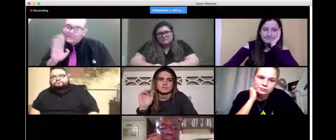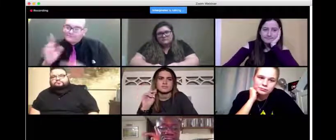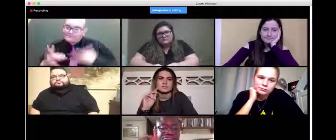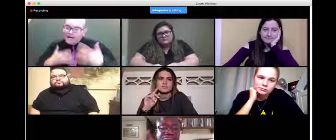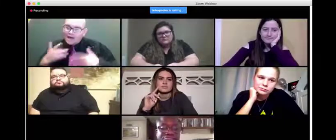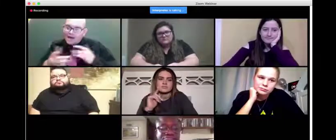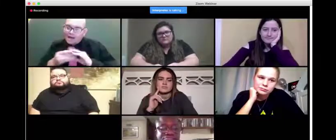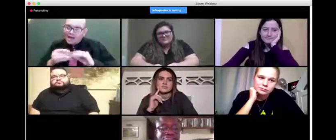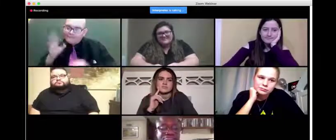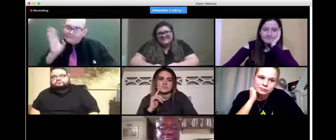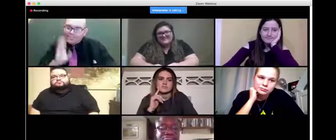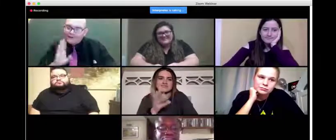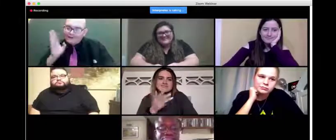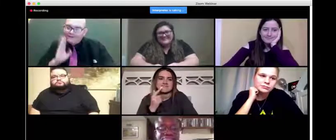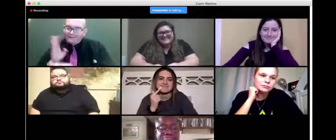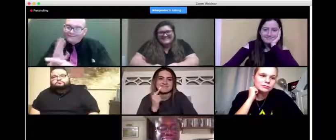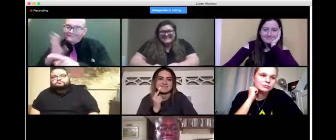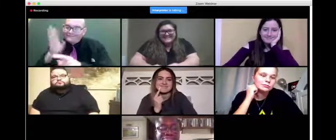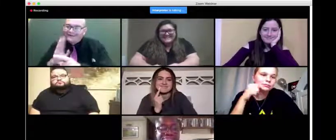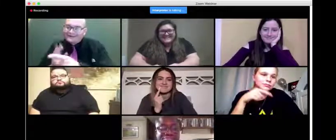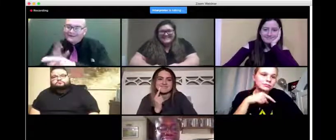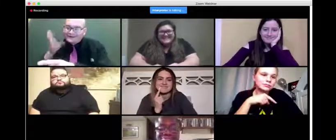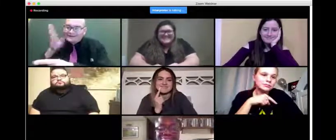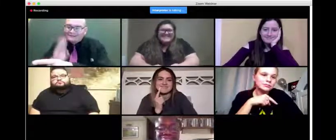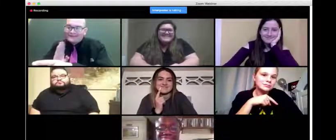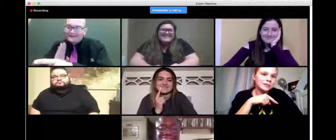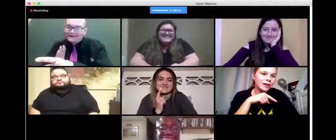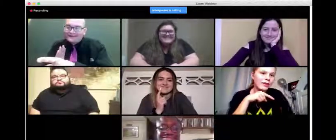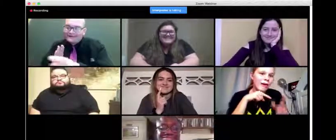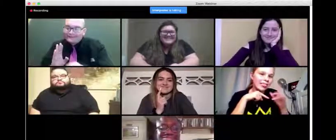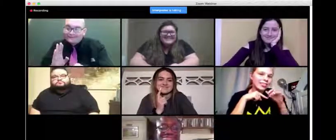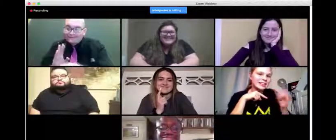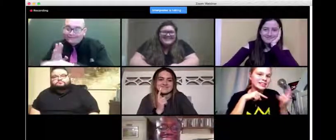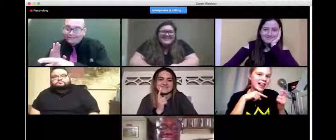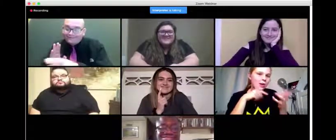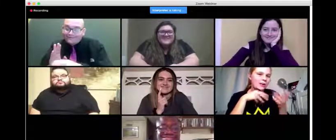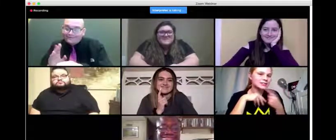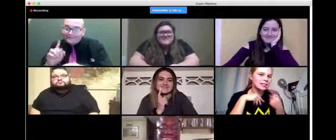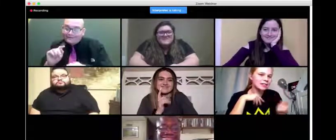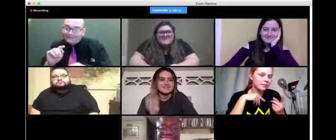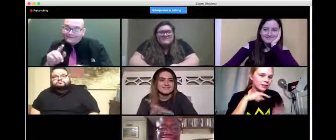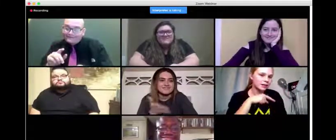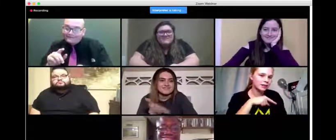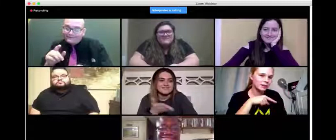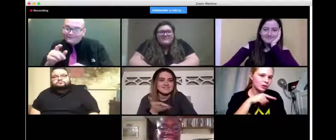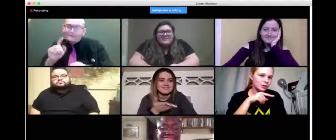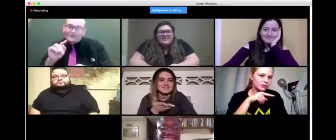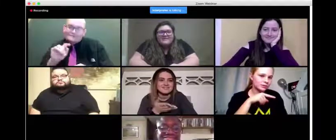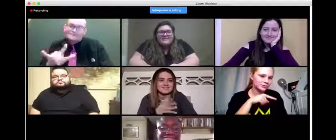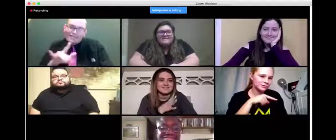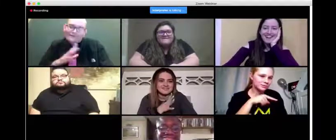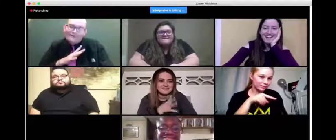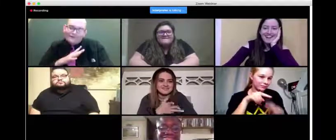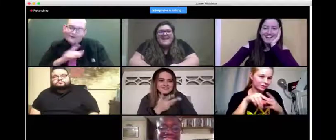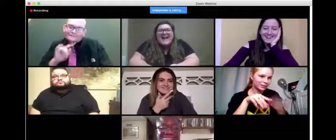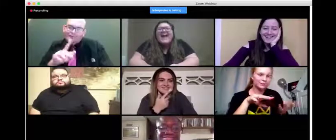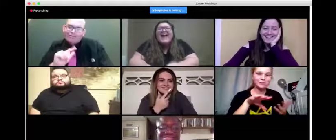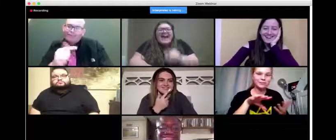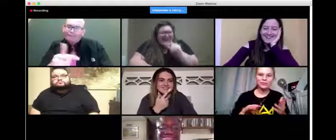I think Taylor wants to say something first. All right, Taylor. Well, go ahead, Blakelyn. Okay, yeah, I agree. It's a good